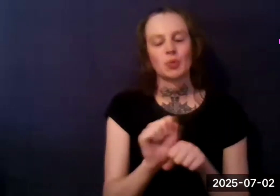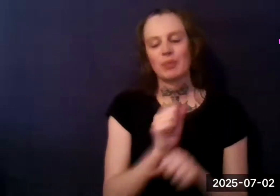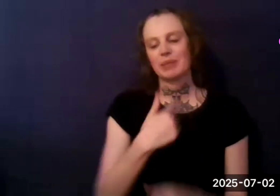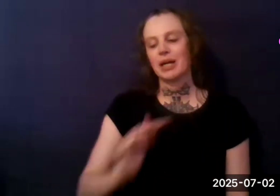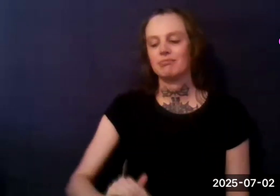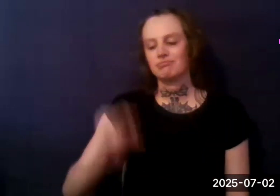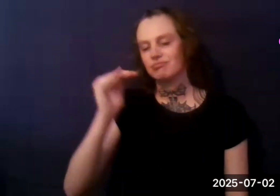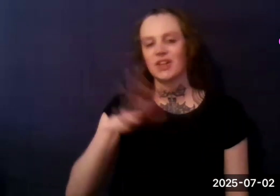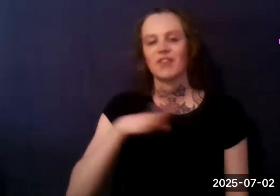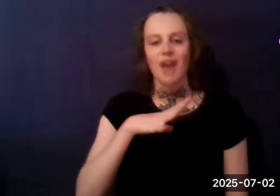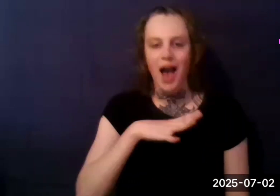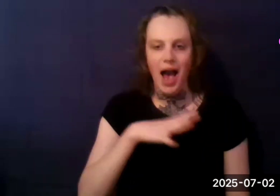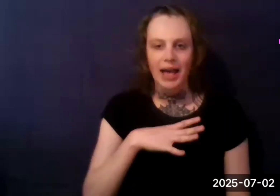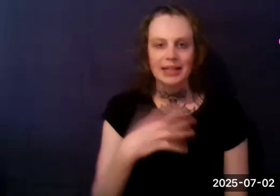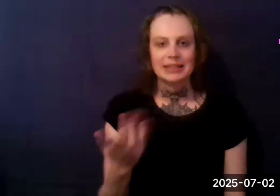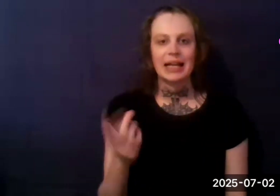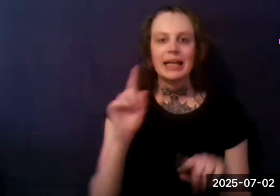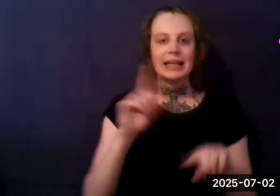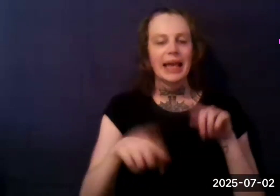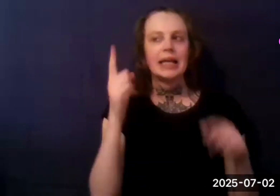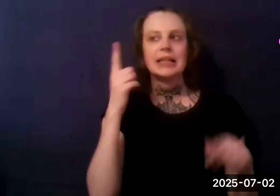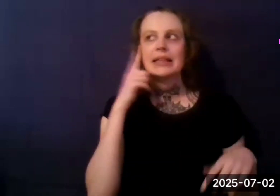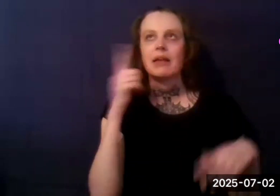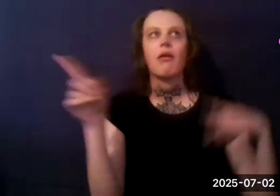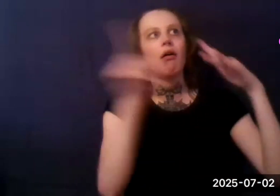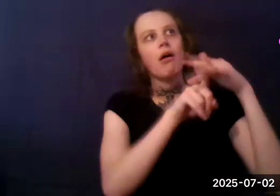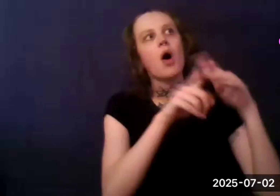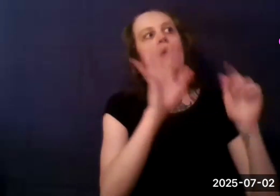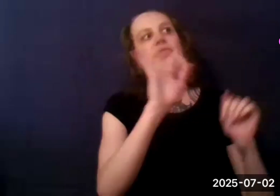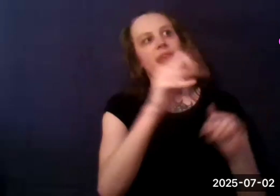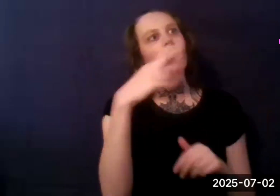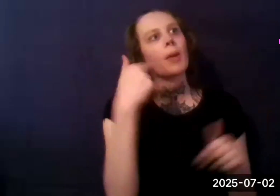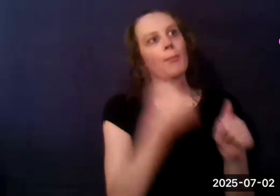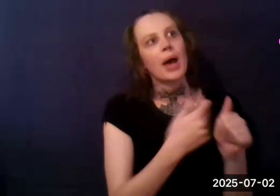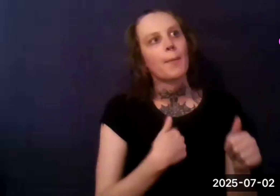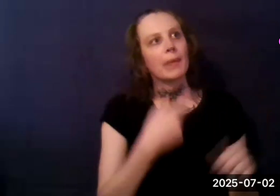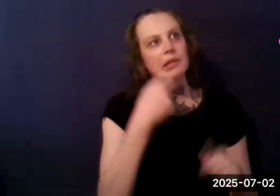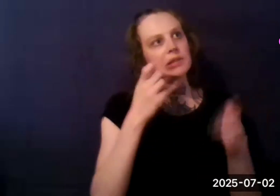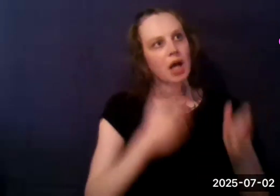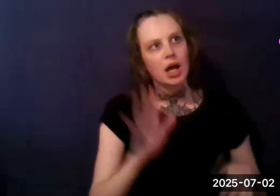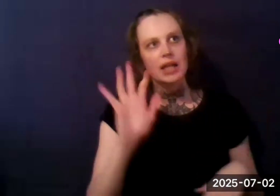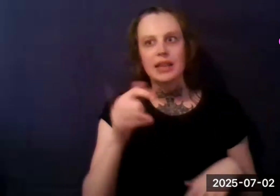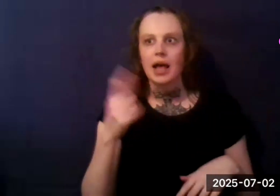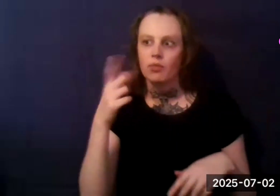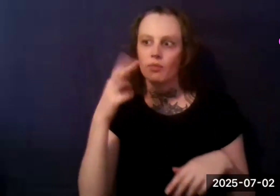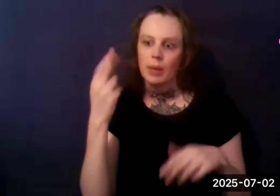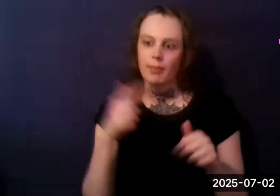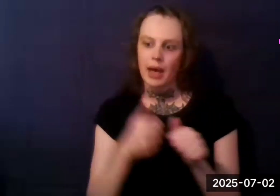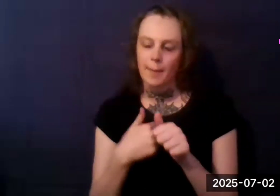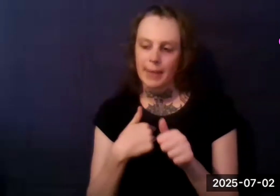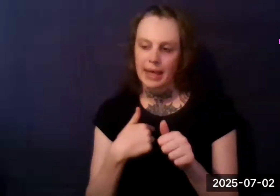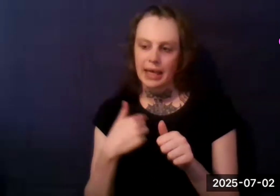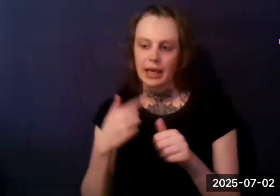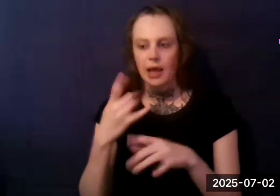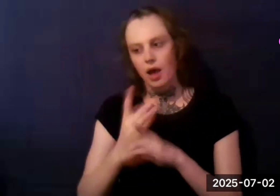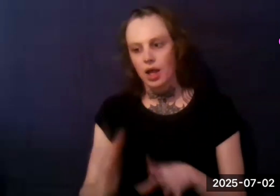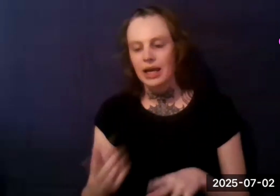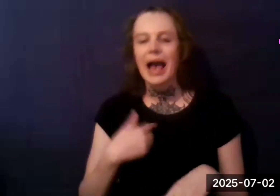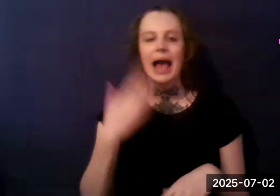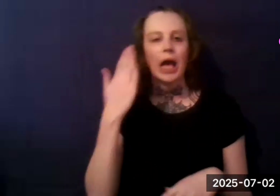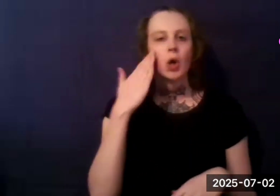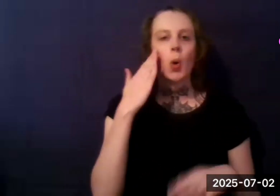Like that's why you're an addict. Um, which I know like a lot of non-alcoholics like think that like that's why we are the way we are. Like, oh, something happened